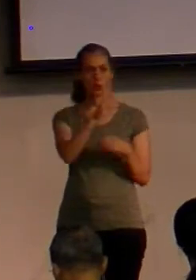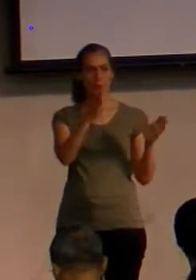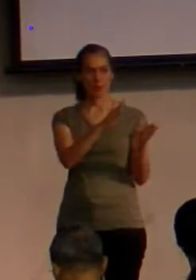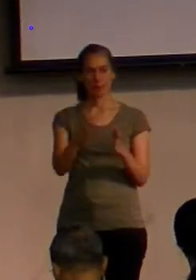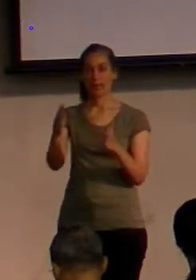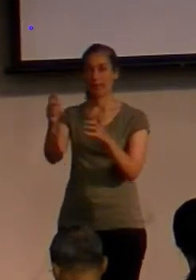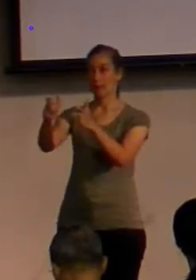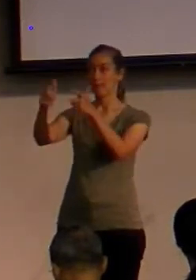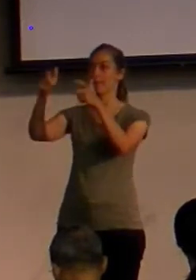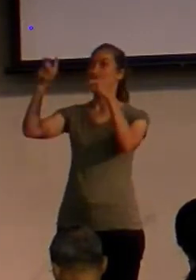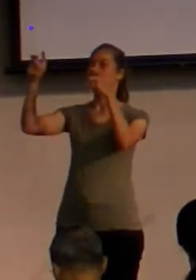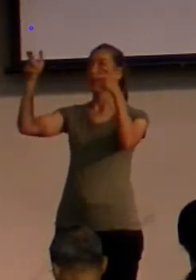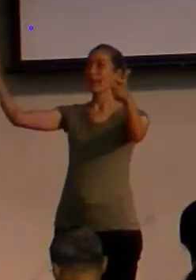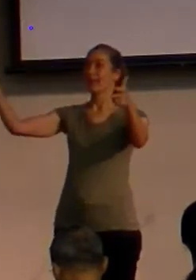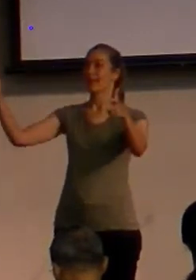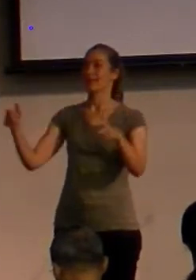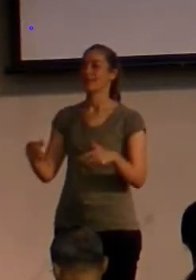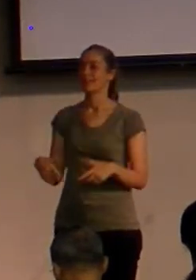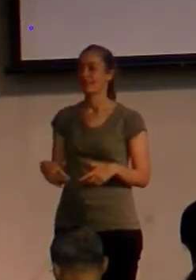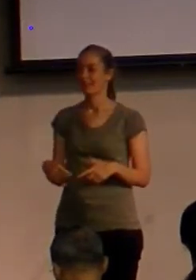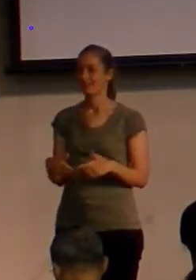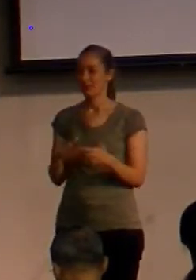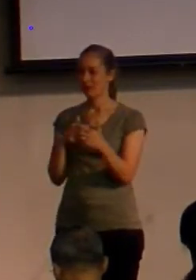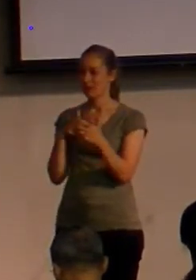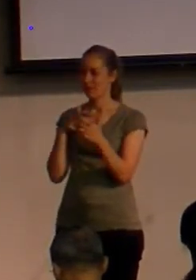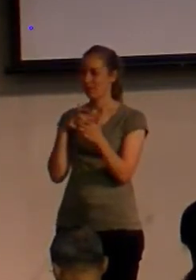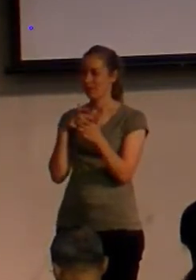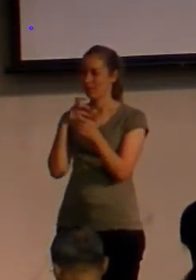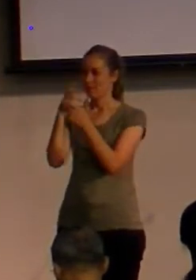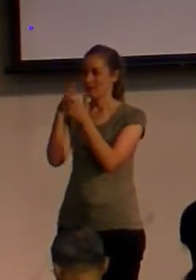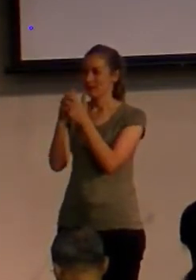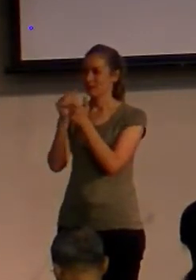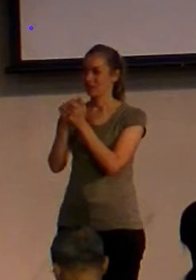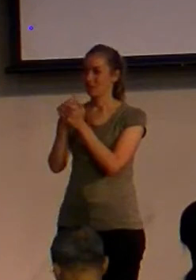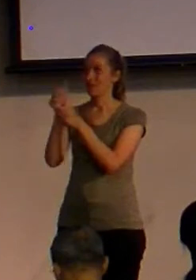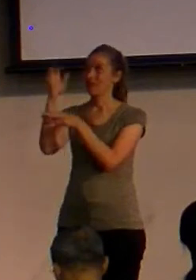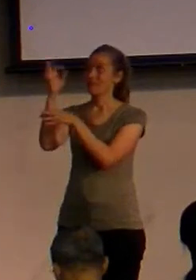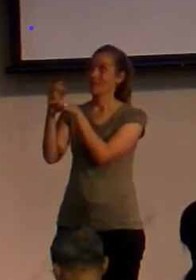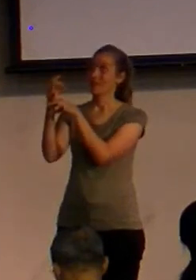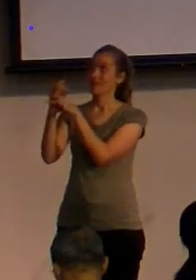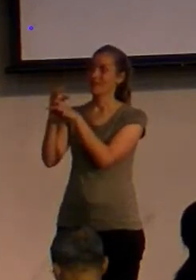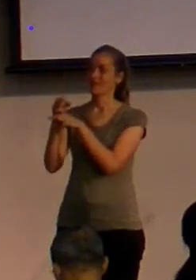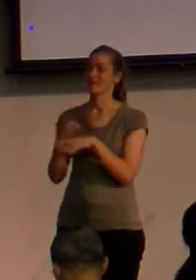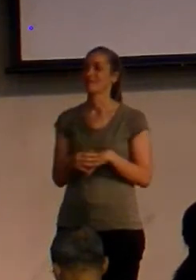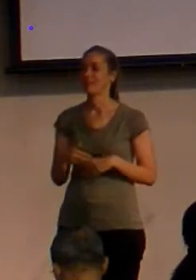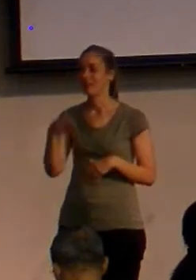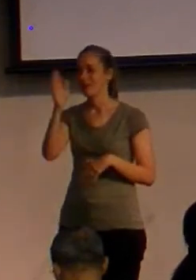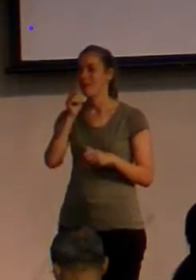big according to the big faith that is in you. Thanks so much. God bless.